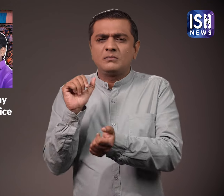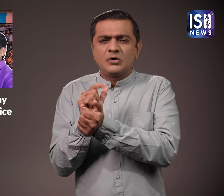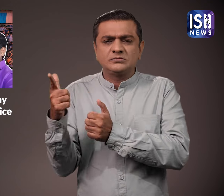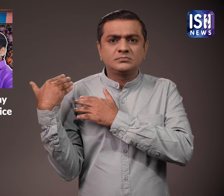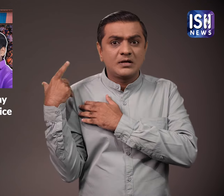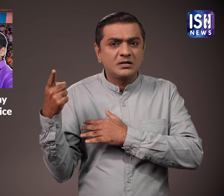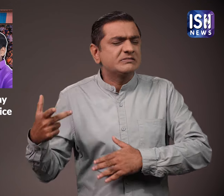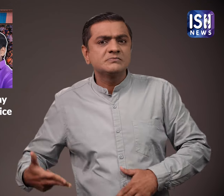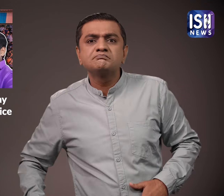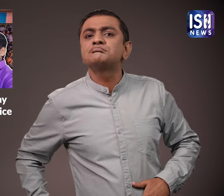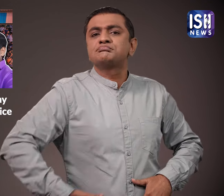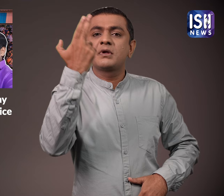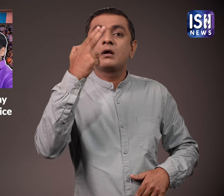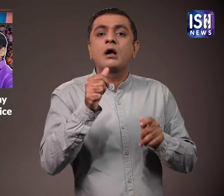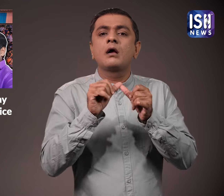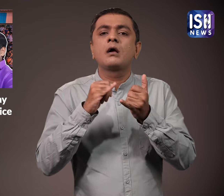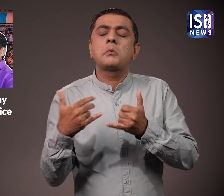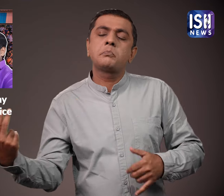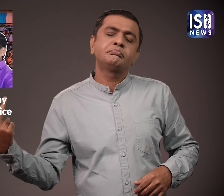Another officer fired in defence at Shinde.